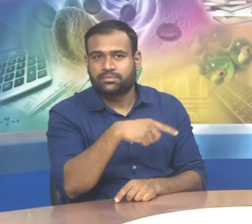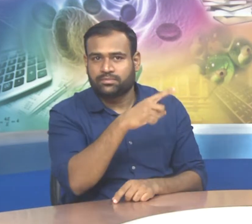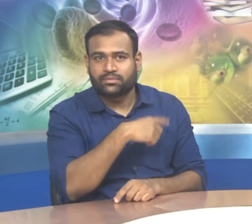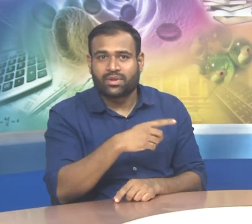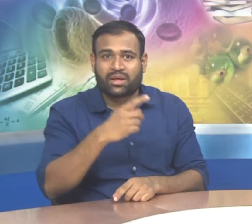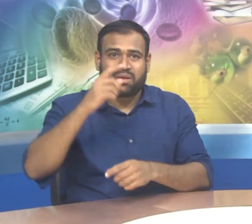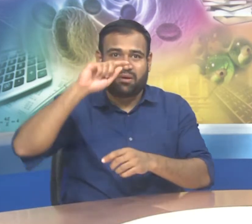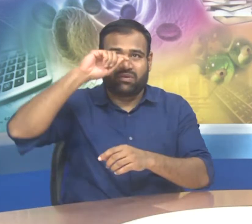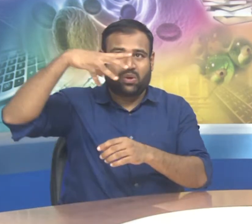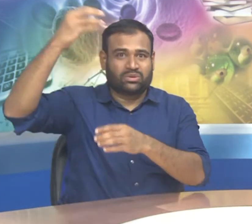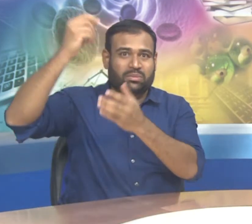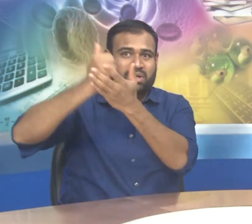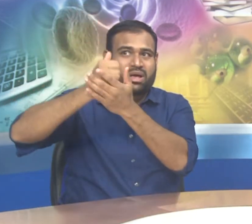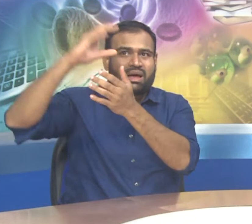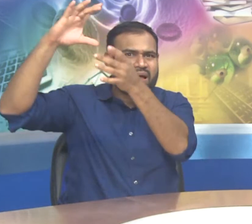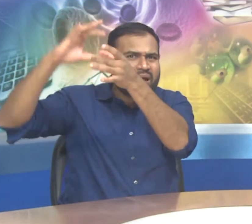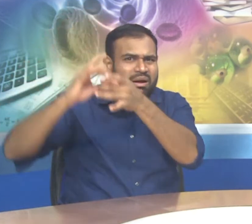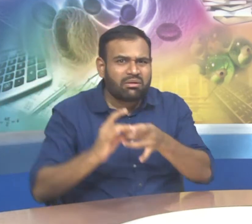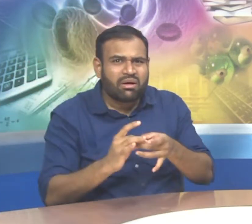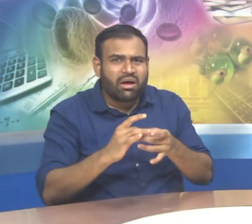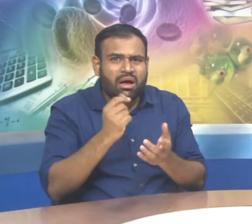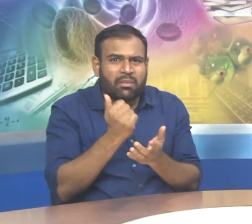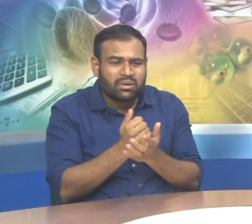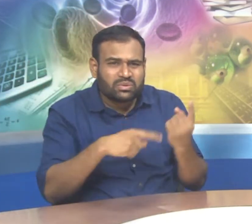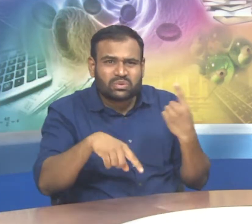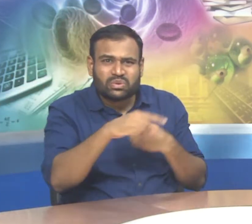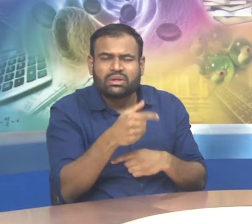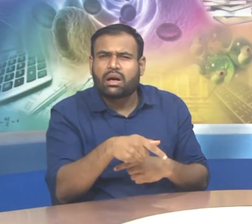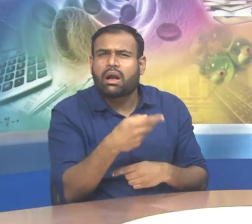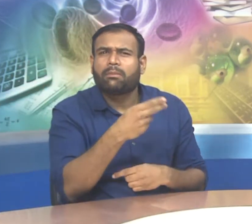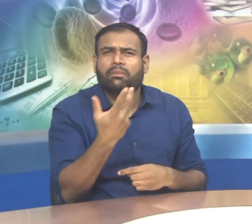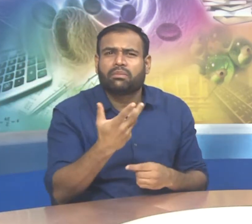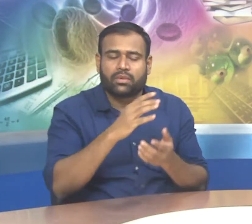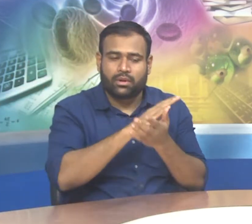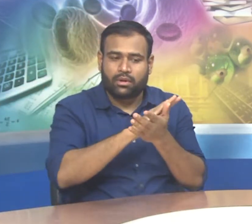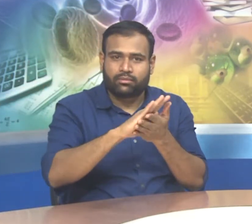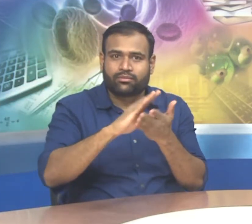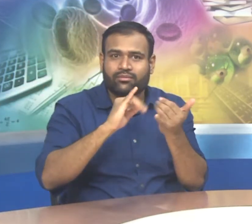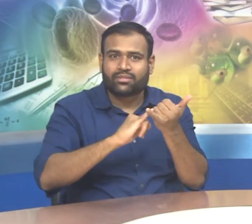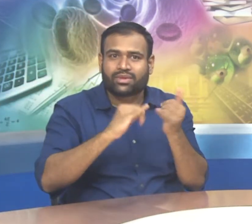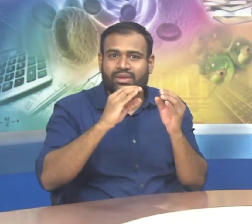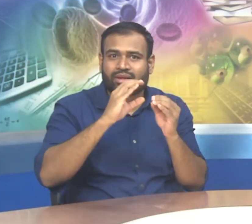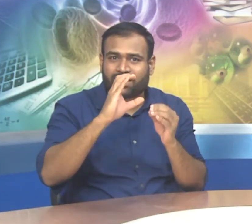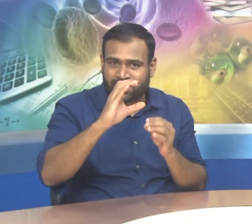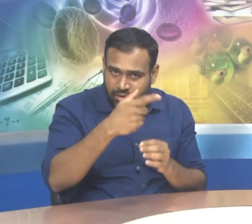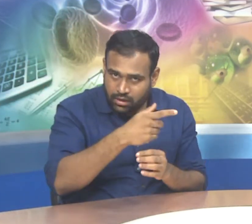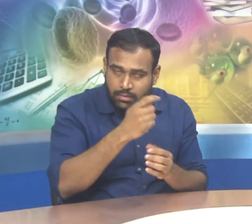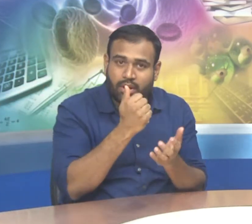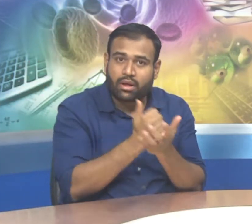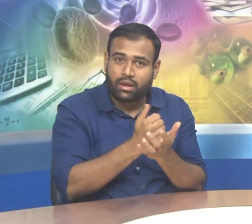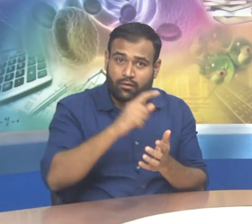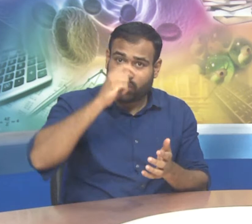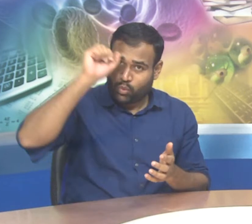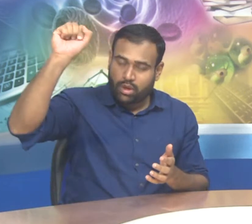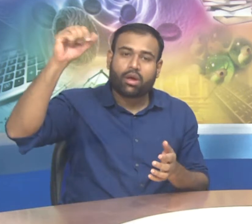Some of the foreign banks who are operating in our country, they are Hong Kong